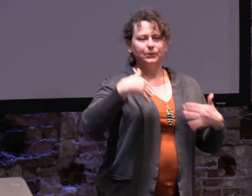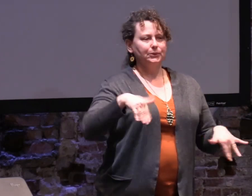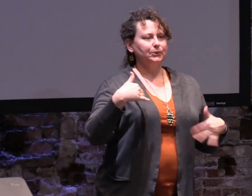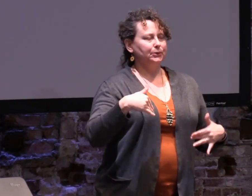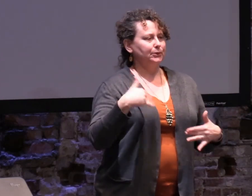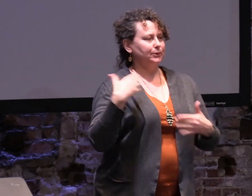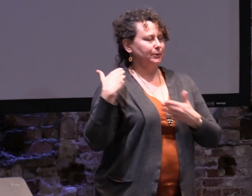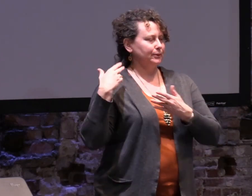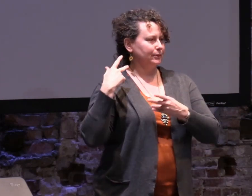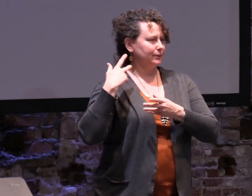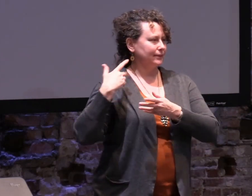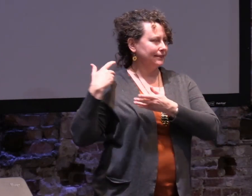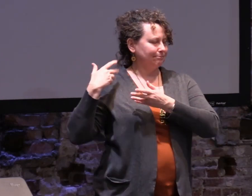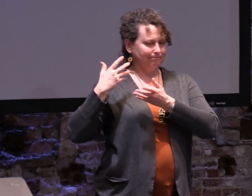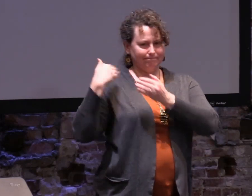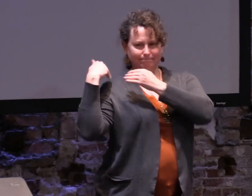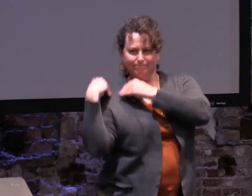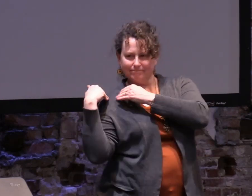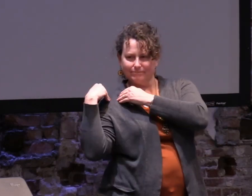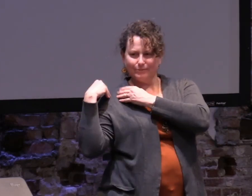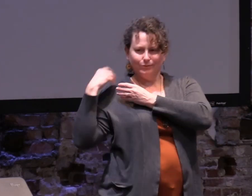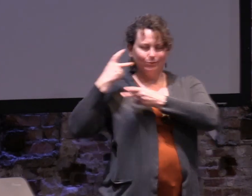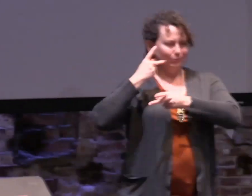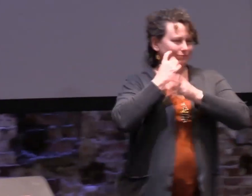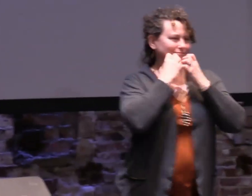course. So there's such a legacy